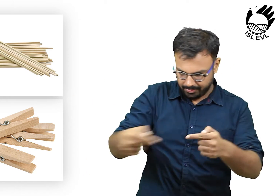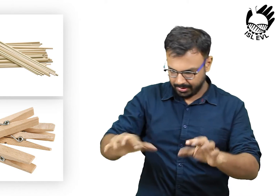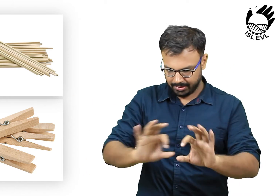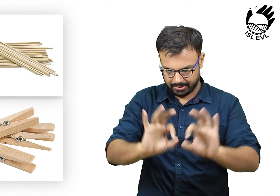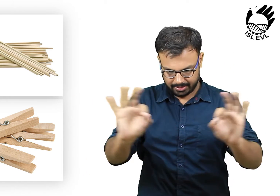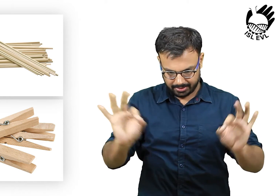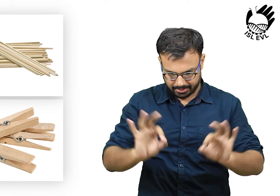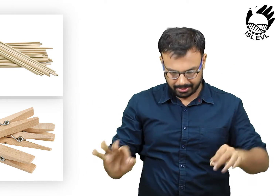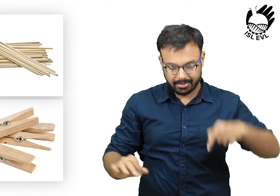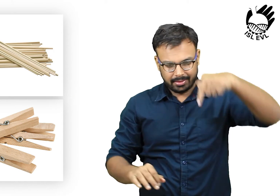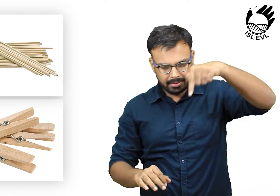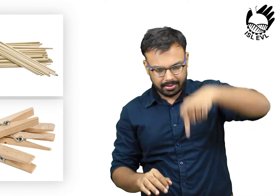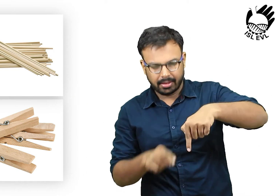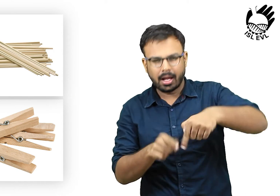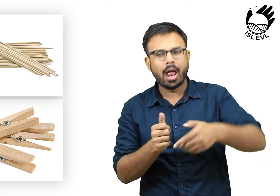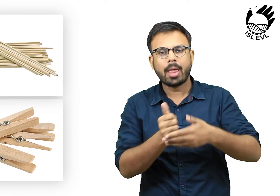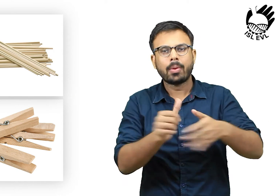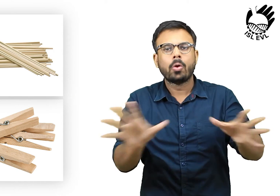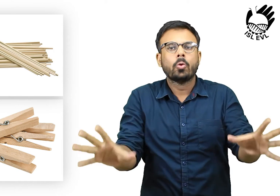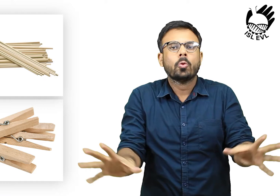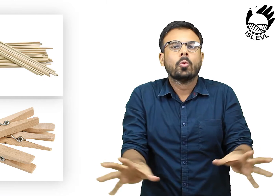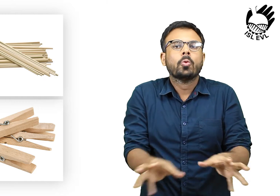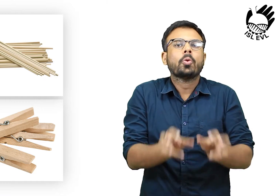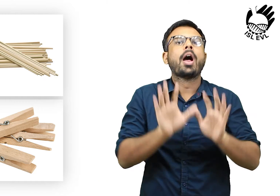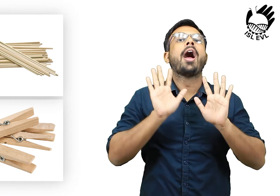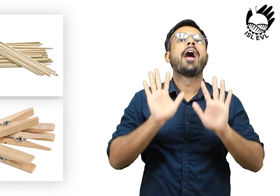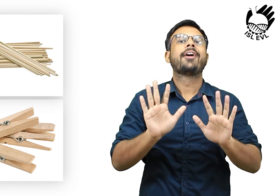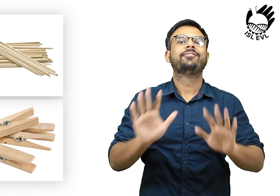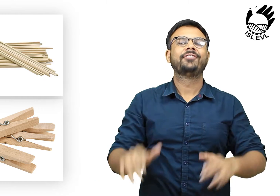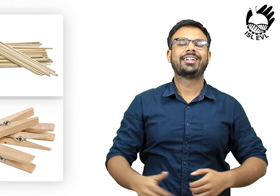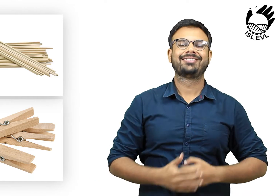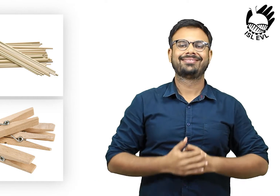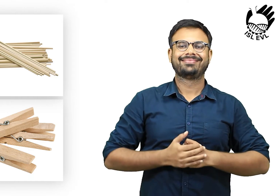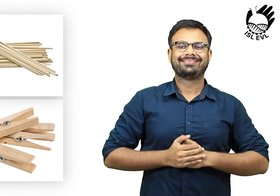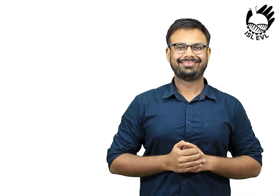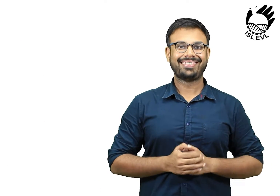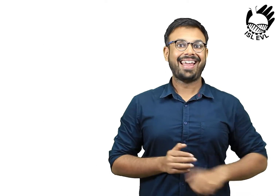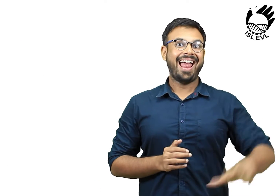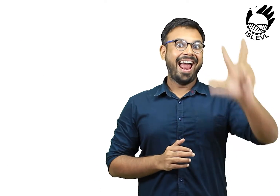Leave the cup for a week for crystal growth.